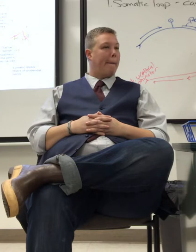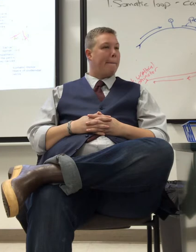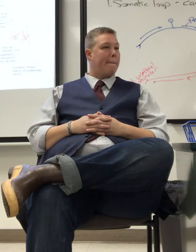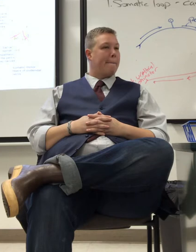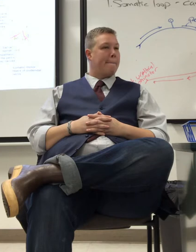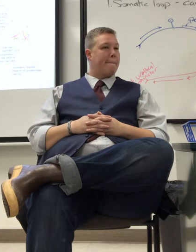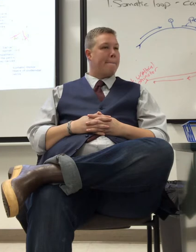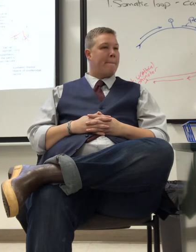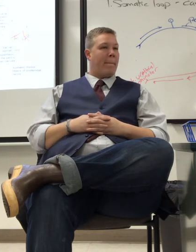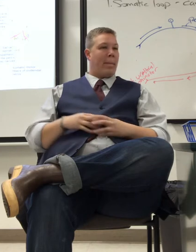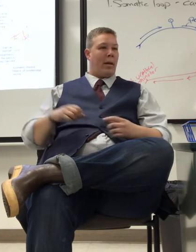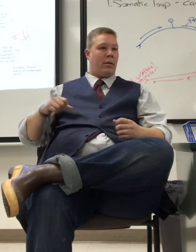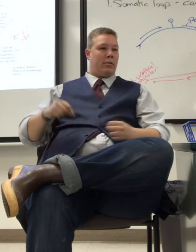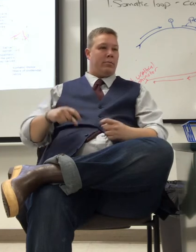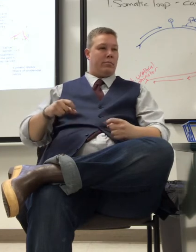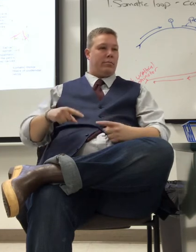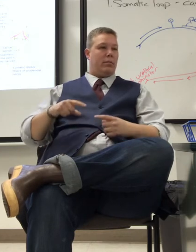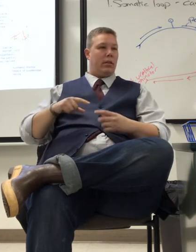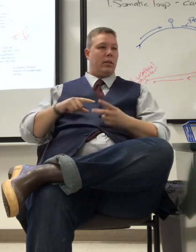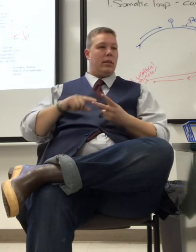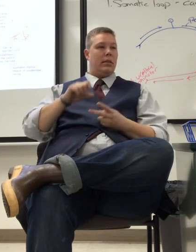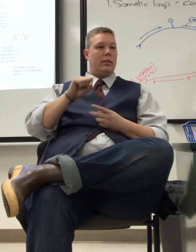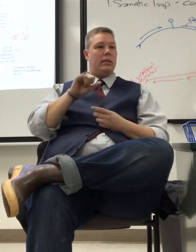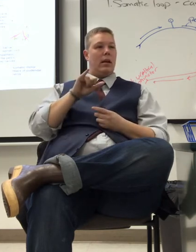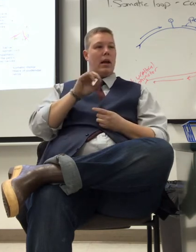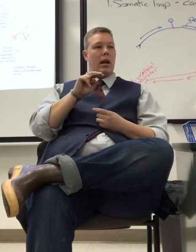And it's synapsing on that